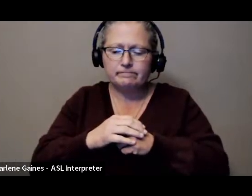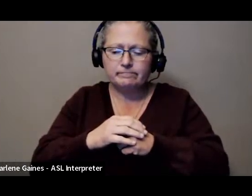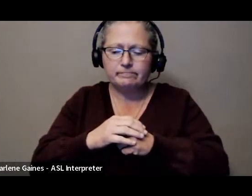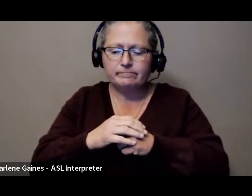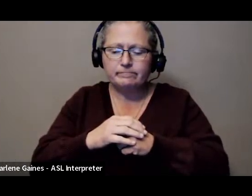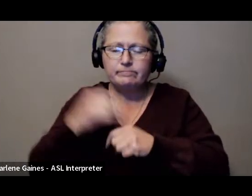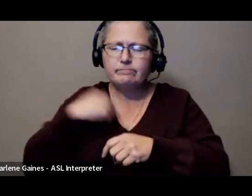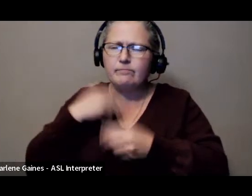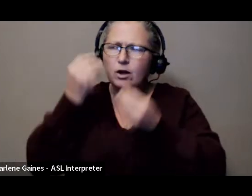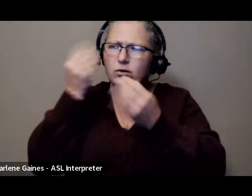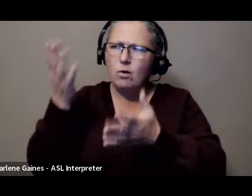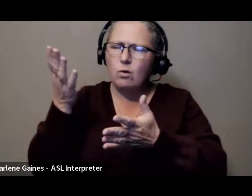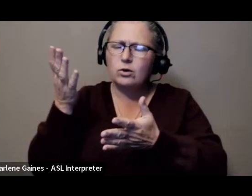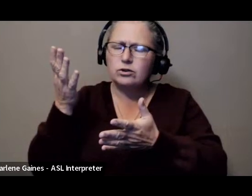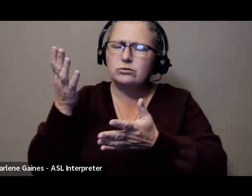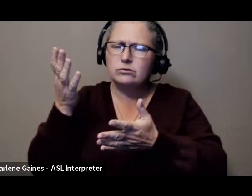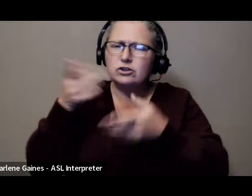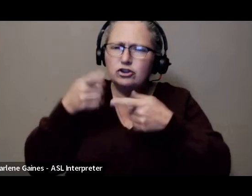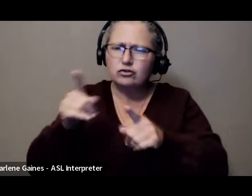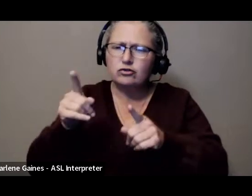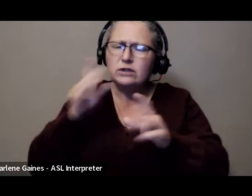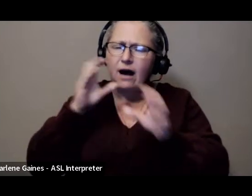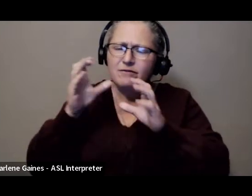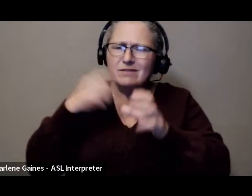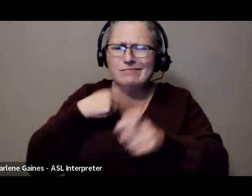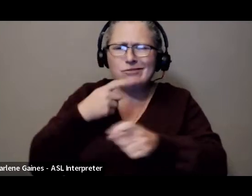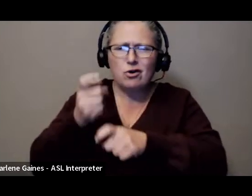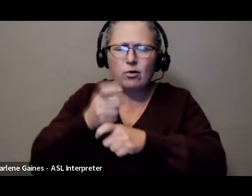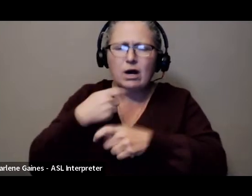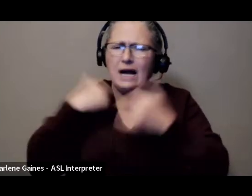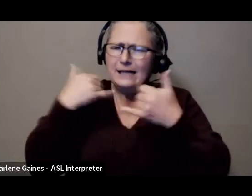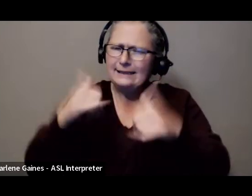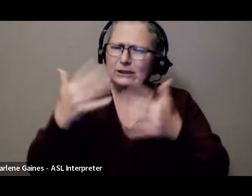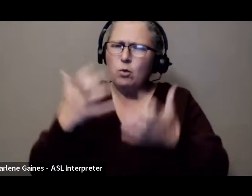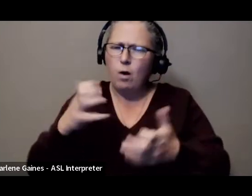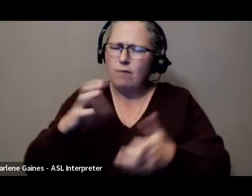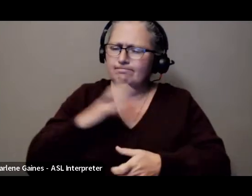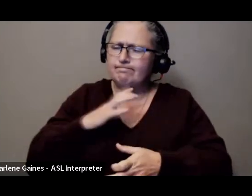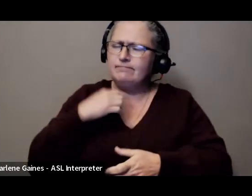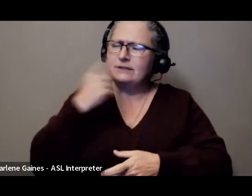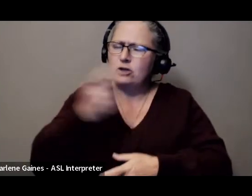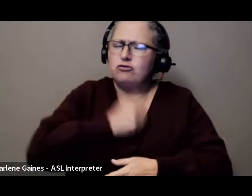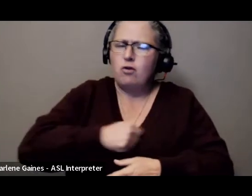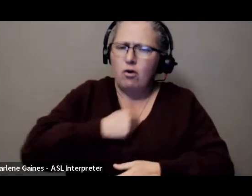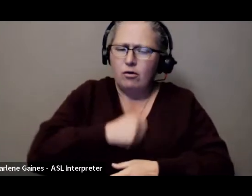So I told her, even though I told her during our conversation that I was joking, I still wanted to formally apologize.